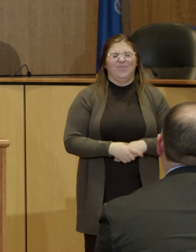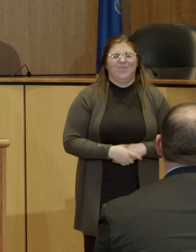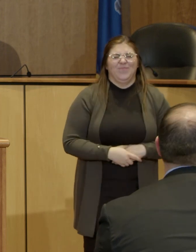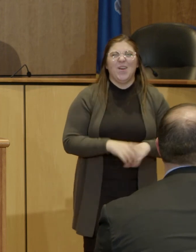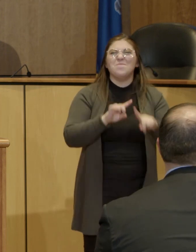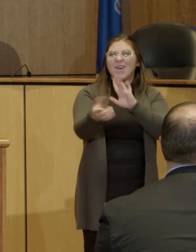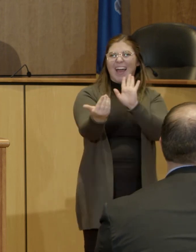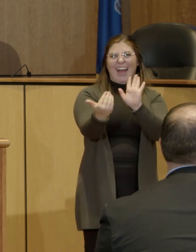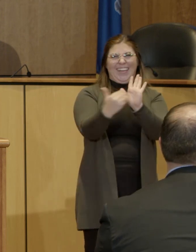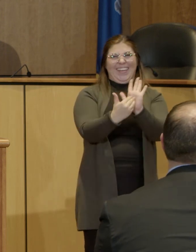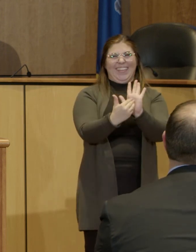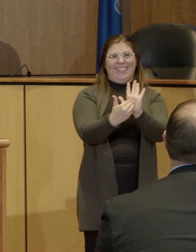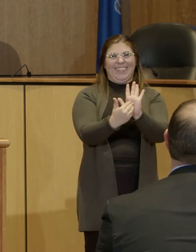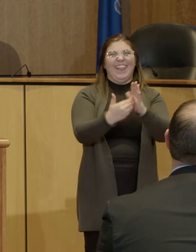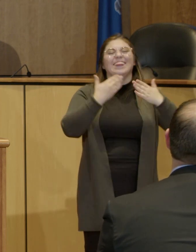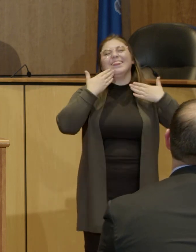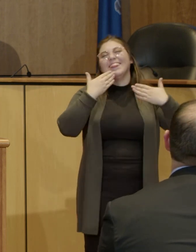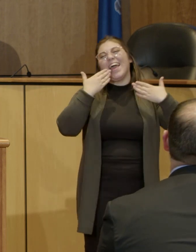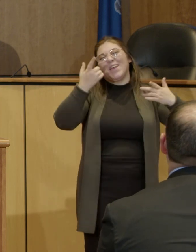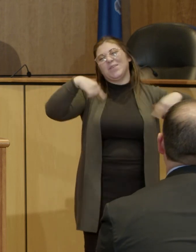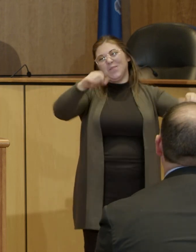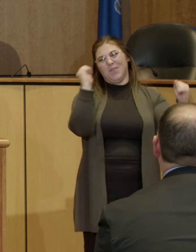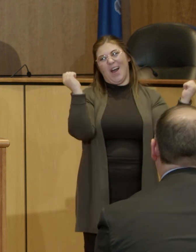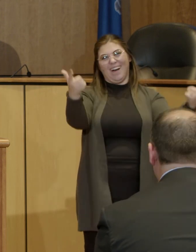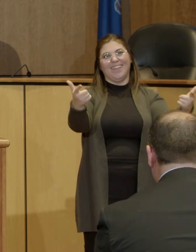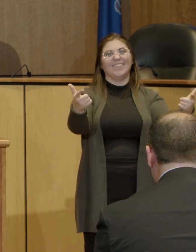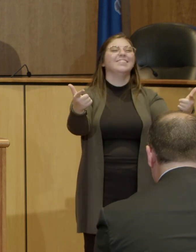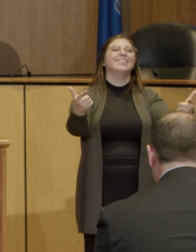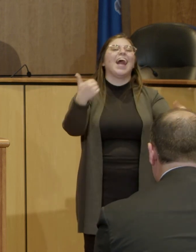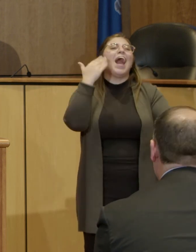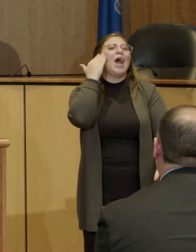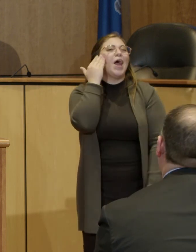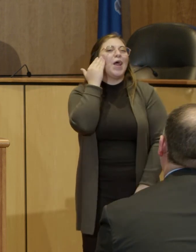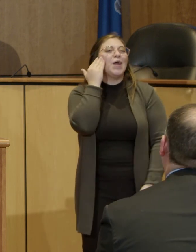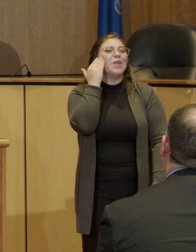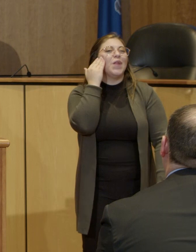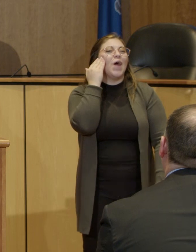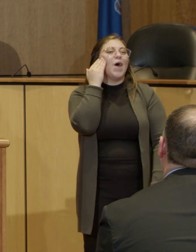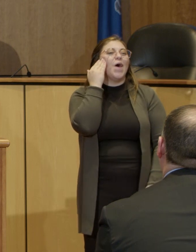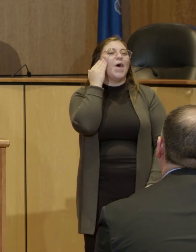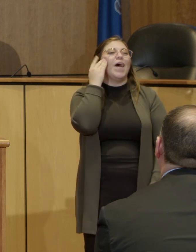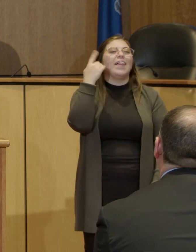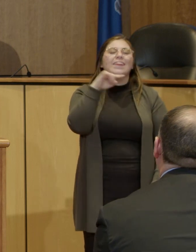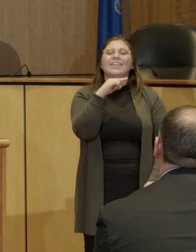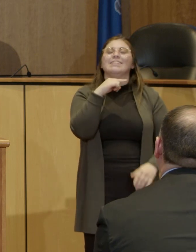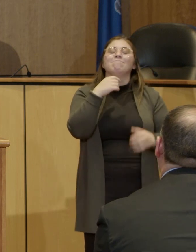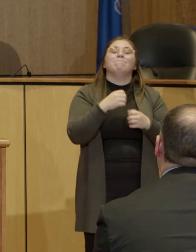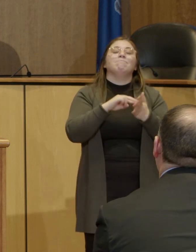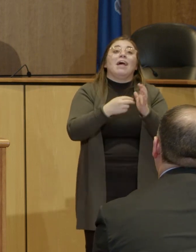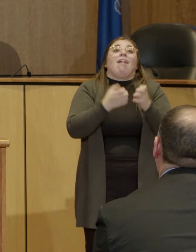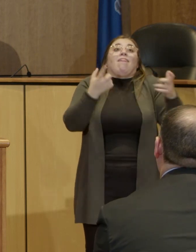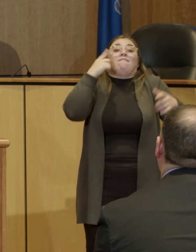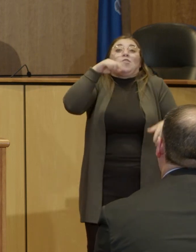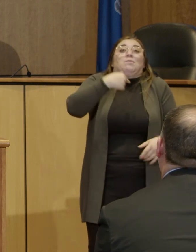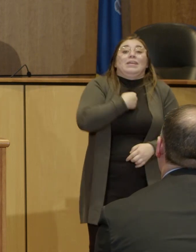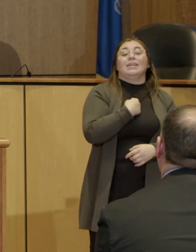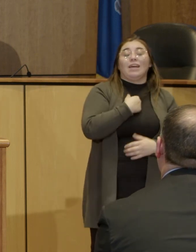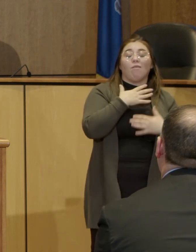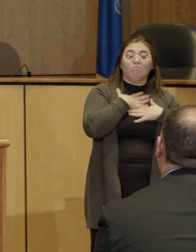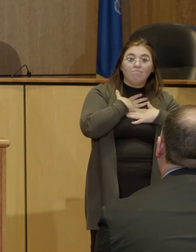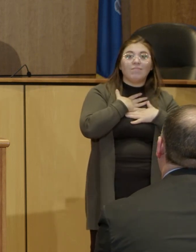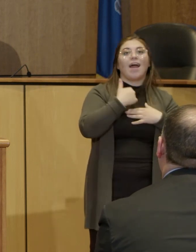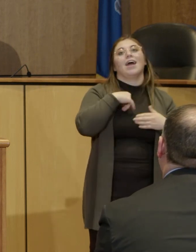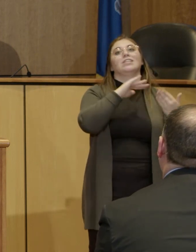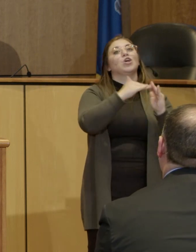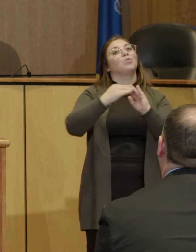But again, everyone, thank you. I know this deeply meant a lot to me as